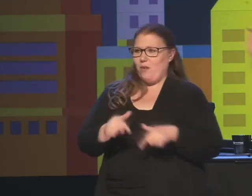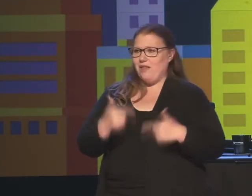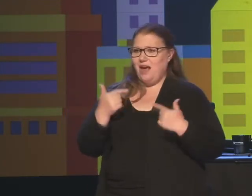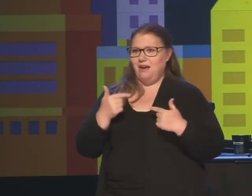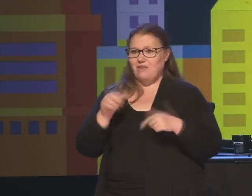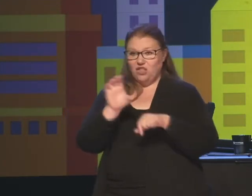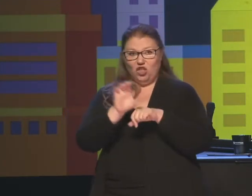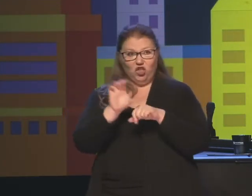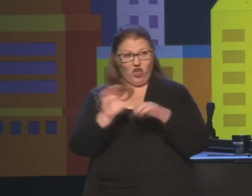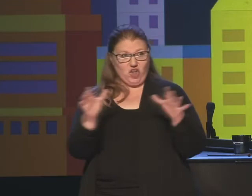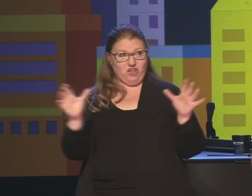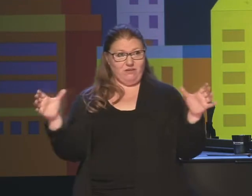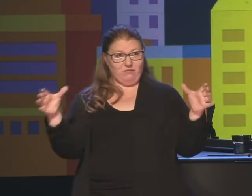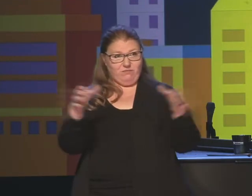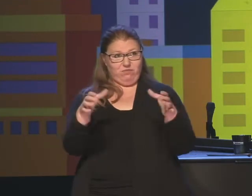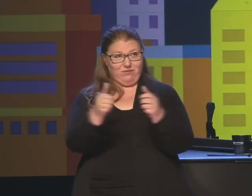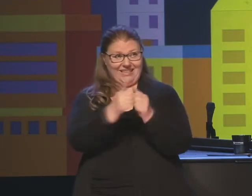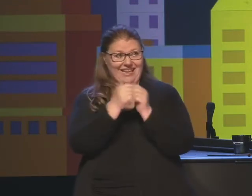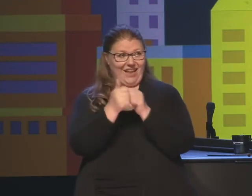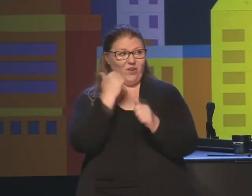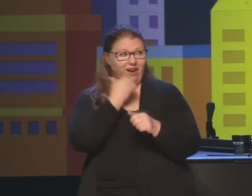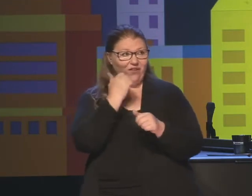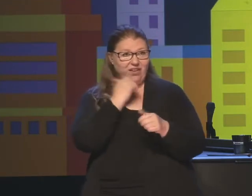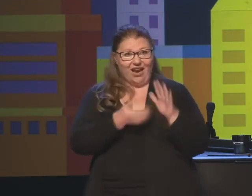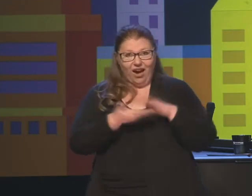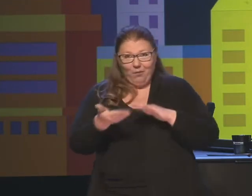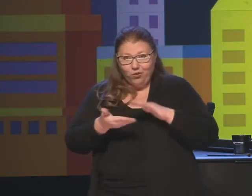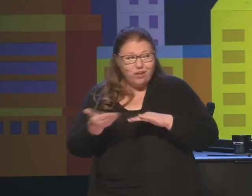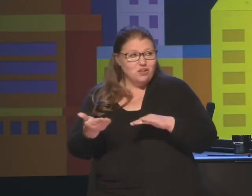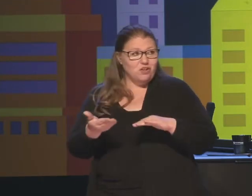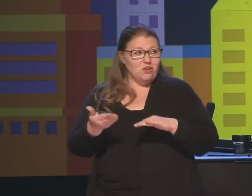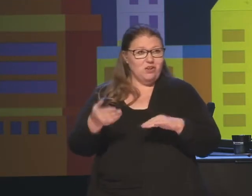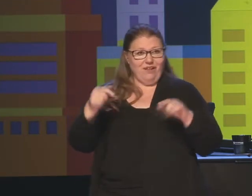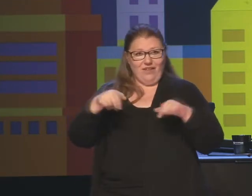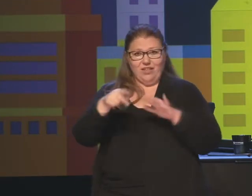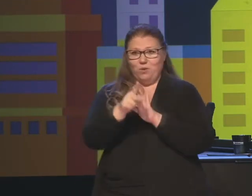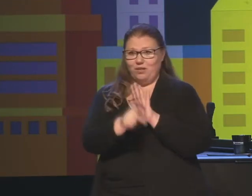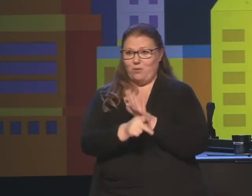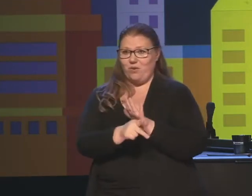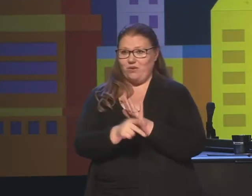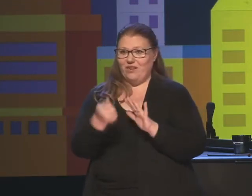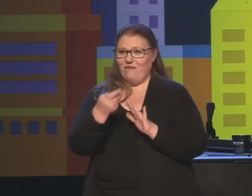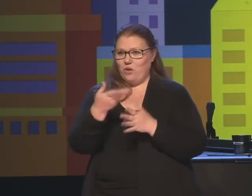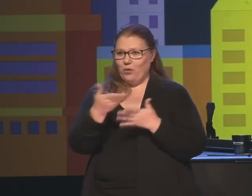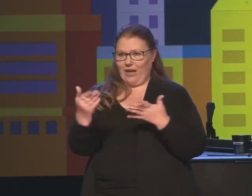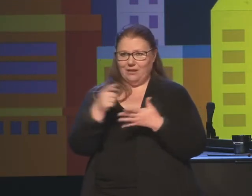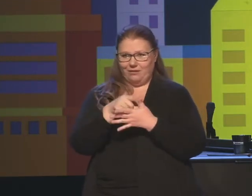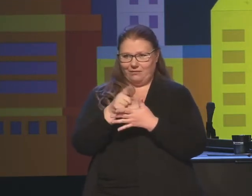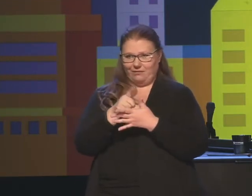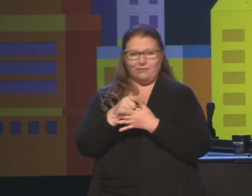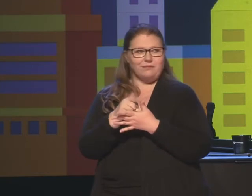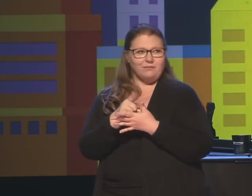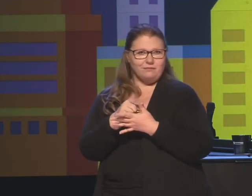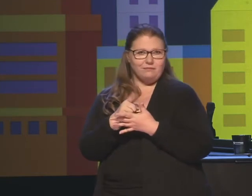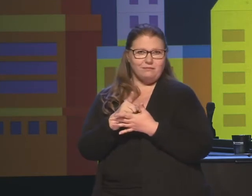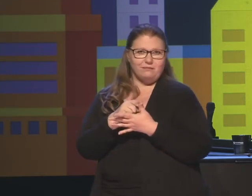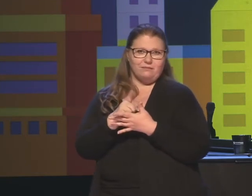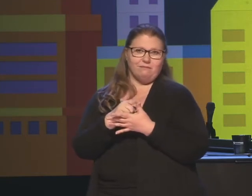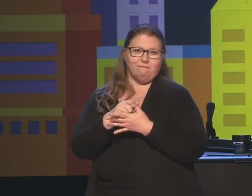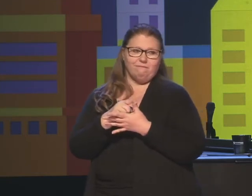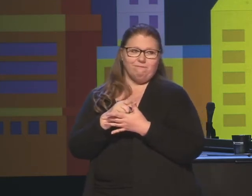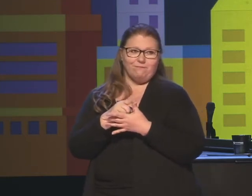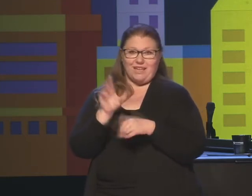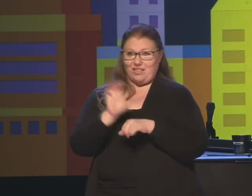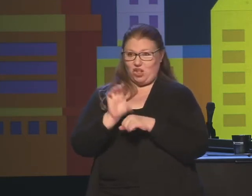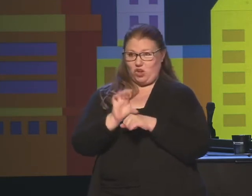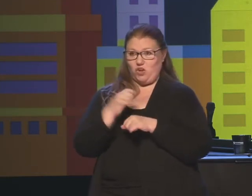as a church in our everyday like operationalizing of this principle? Couple things really quickly. Number one, as a